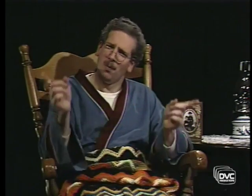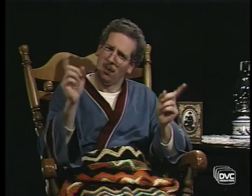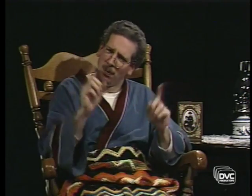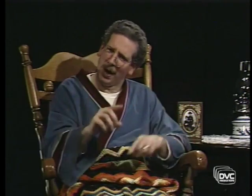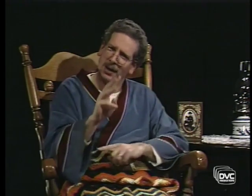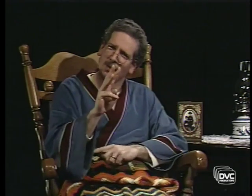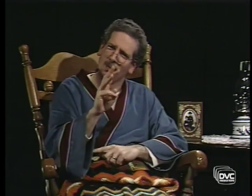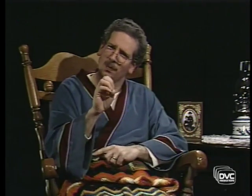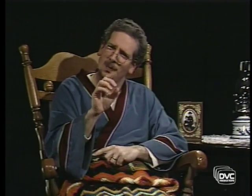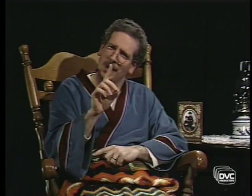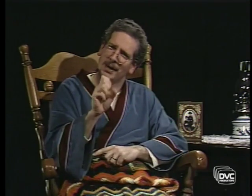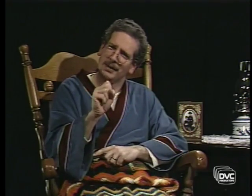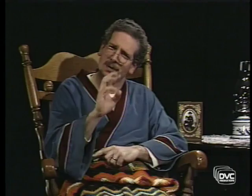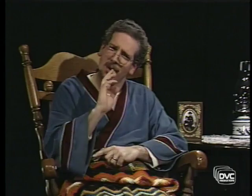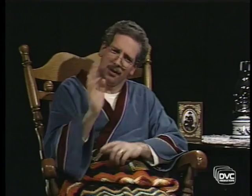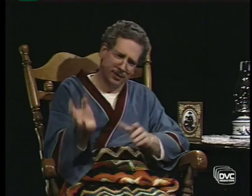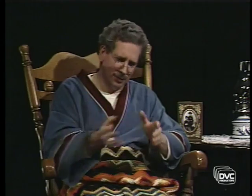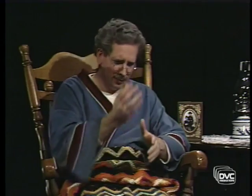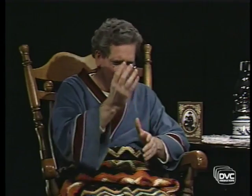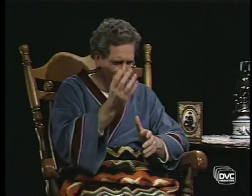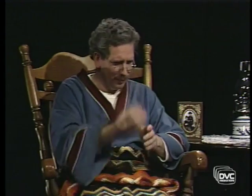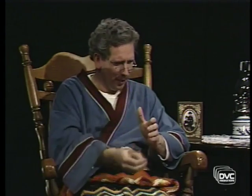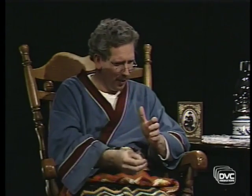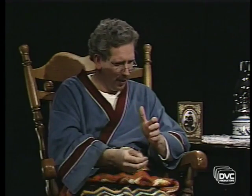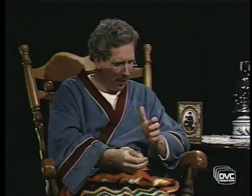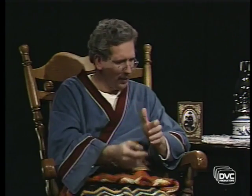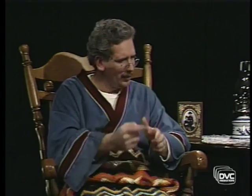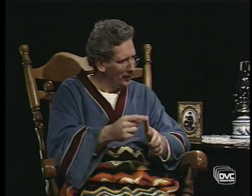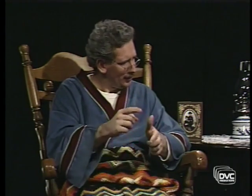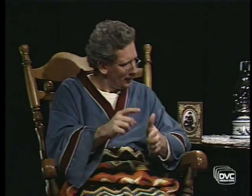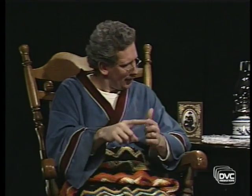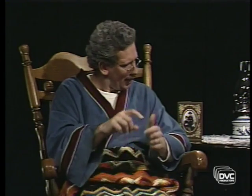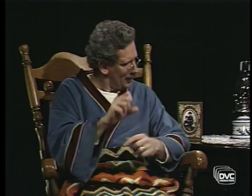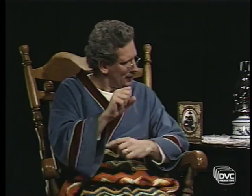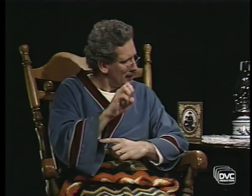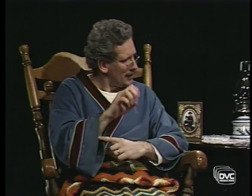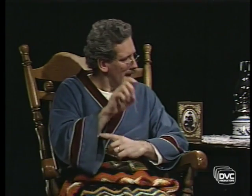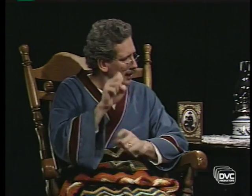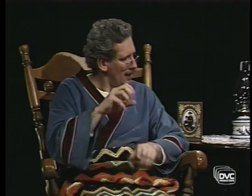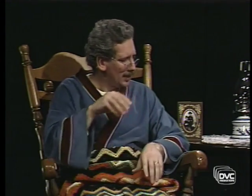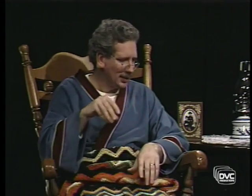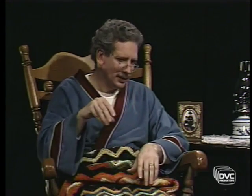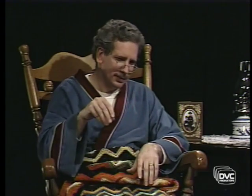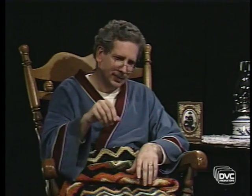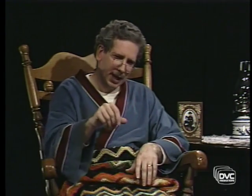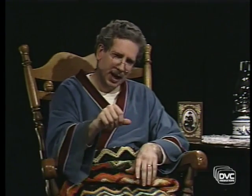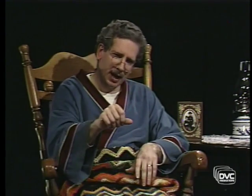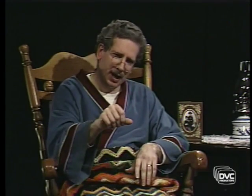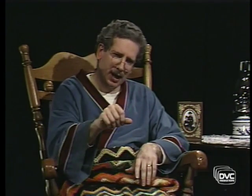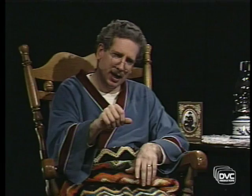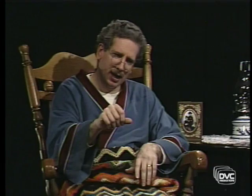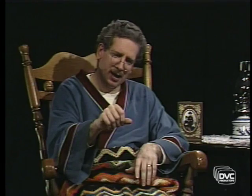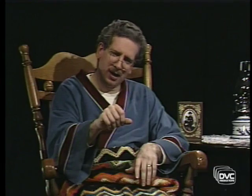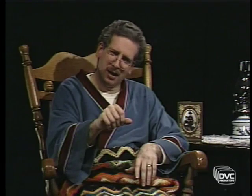beautiful when the weeds are gone then the seeds can be